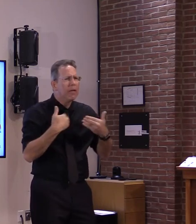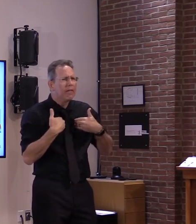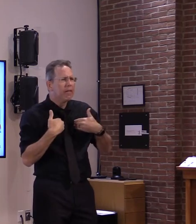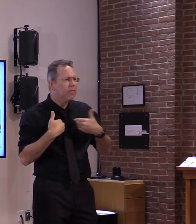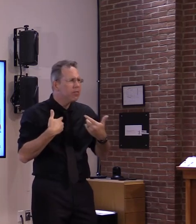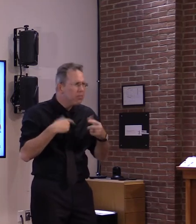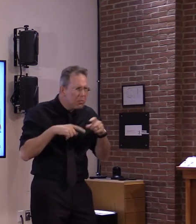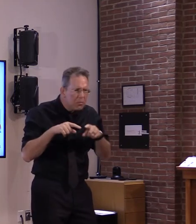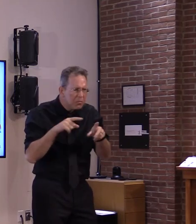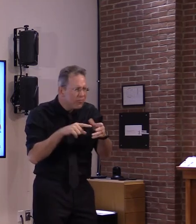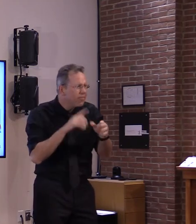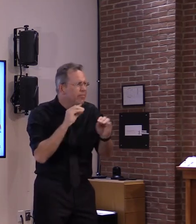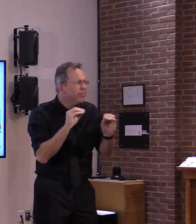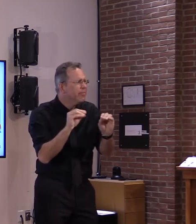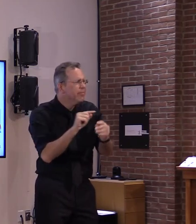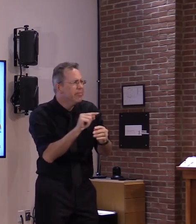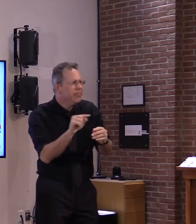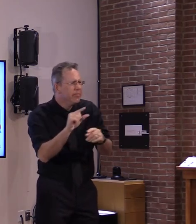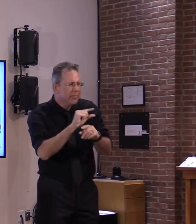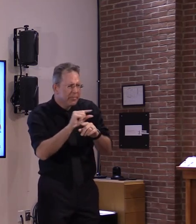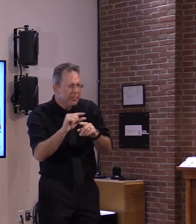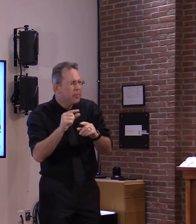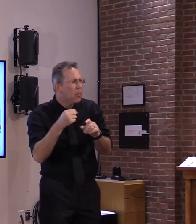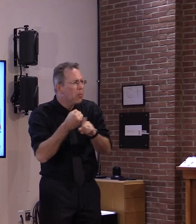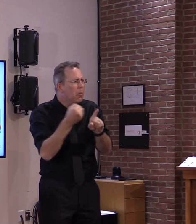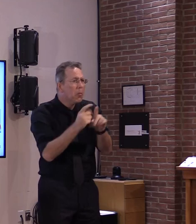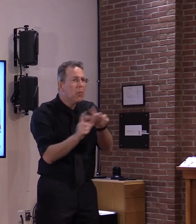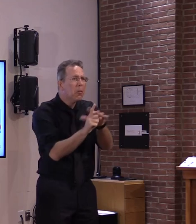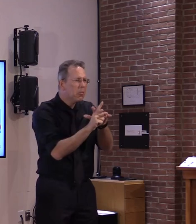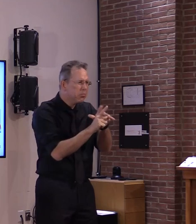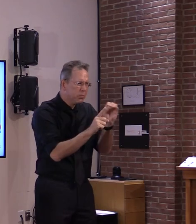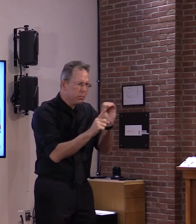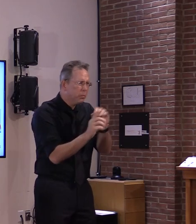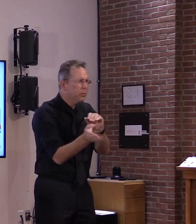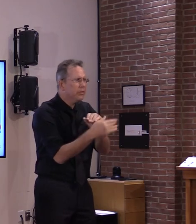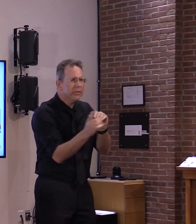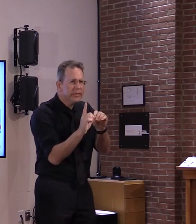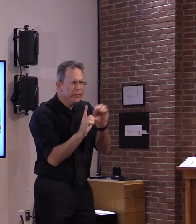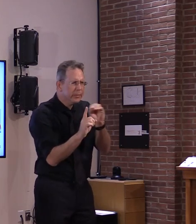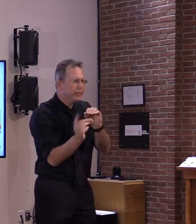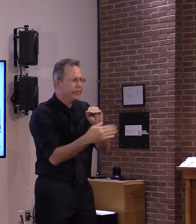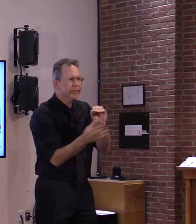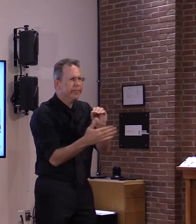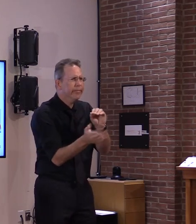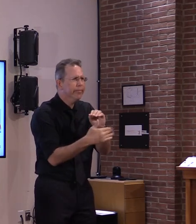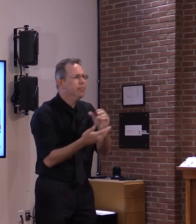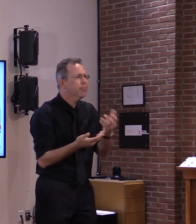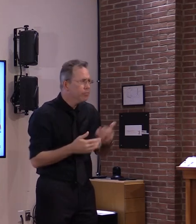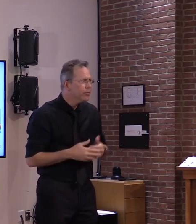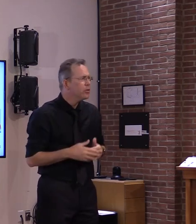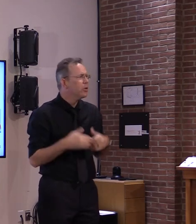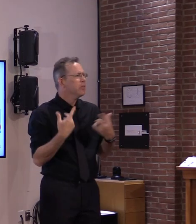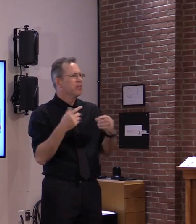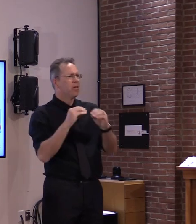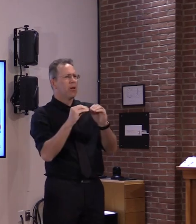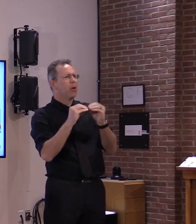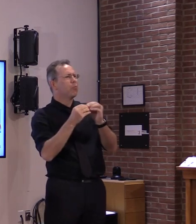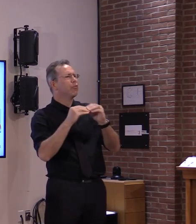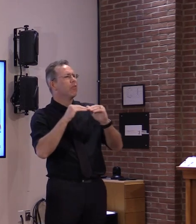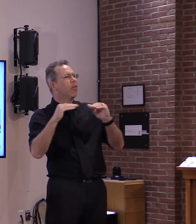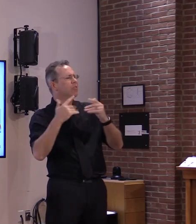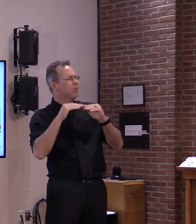you can see minor fluctuations, I think you'll agree that the levels are staying very, very low, which is